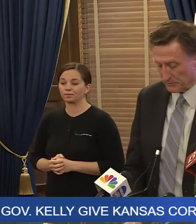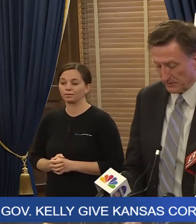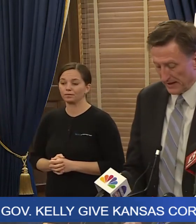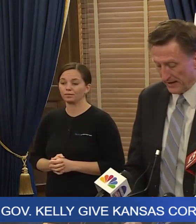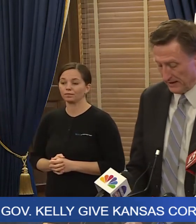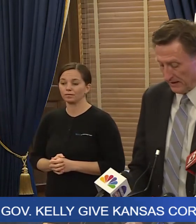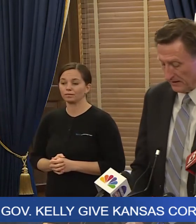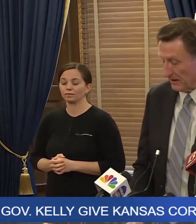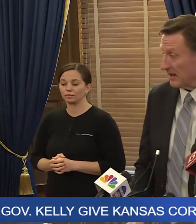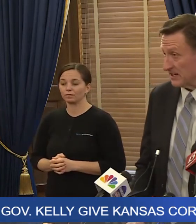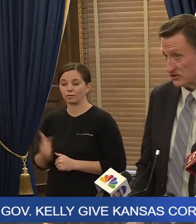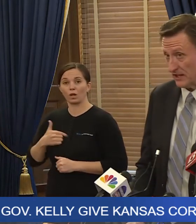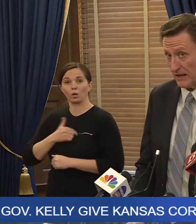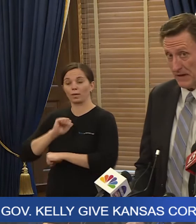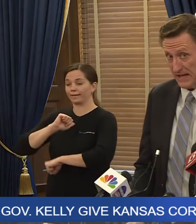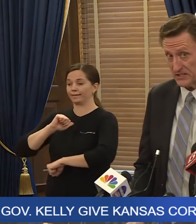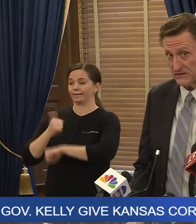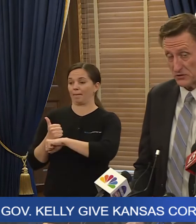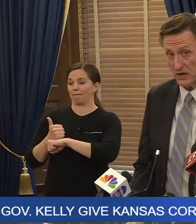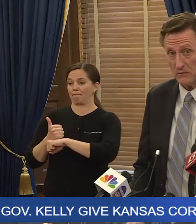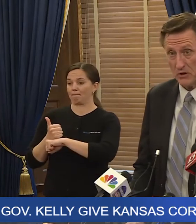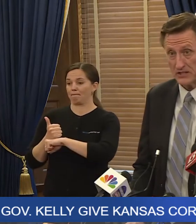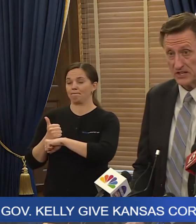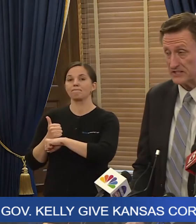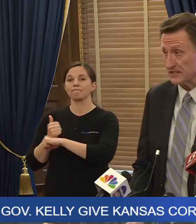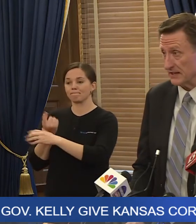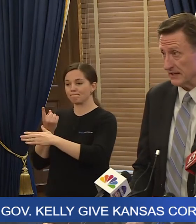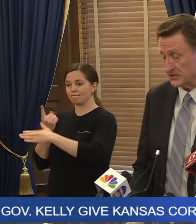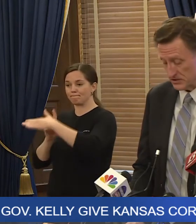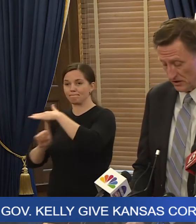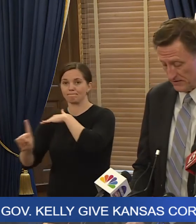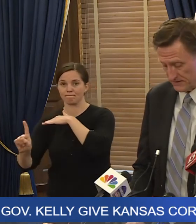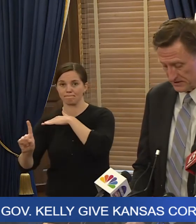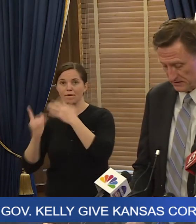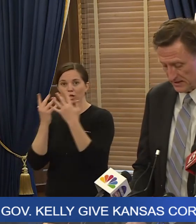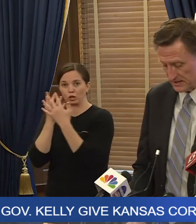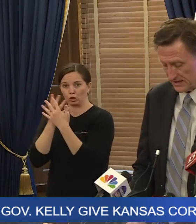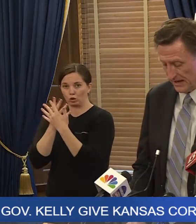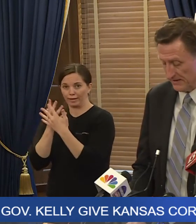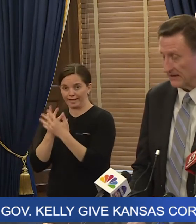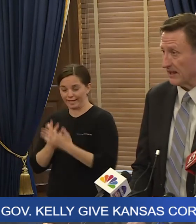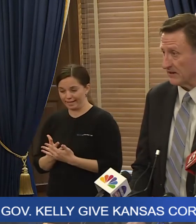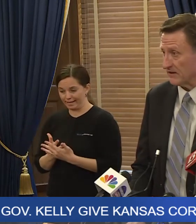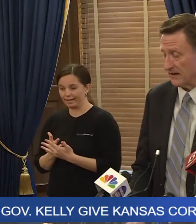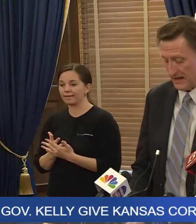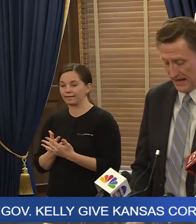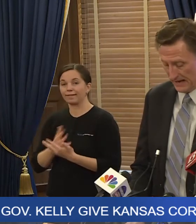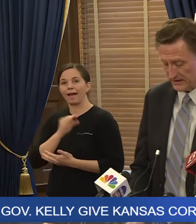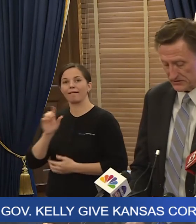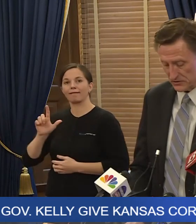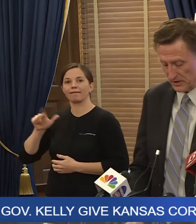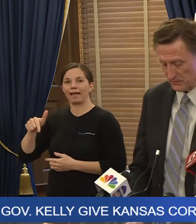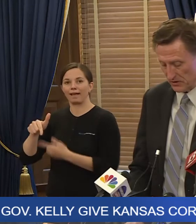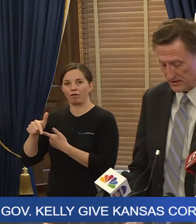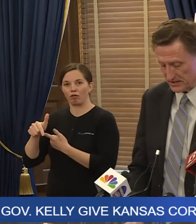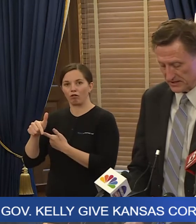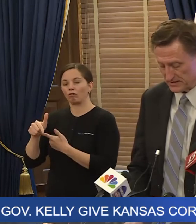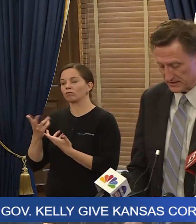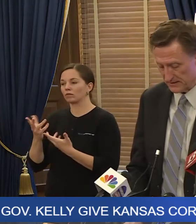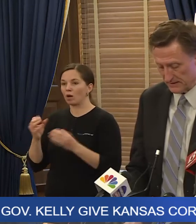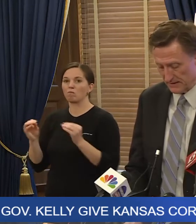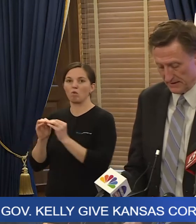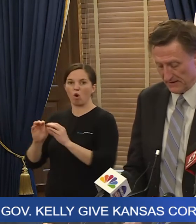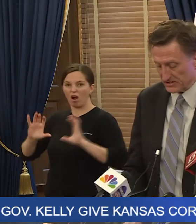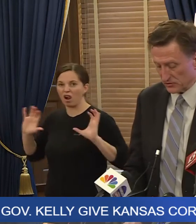We implemented initially a passive screening process into our facilities, and then later an active screening